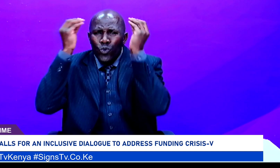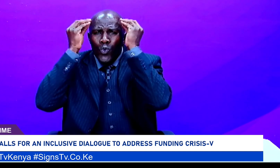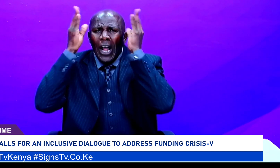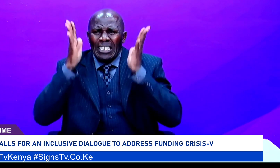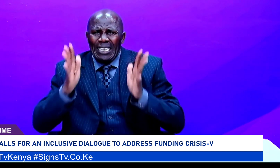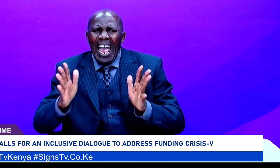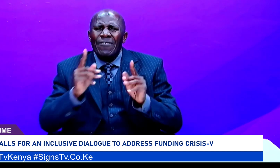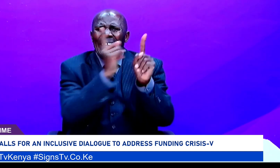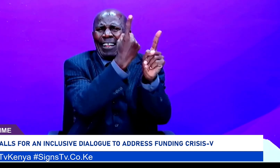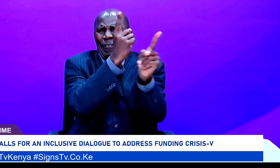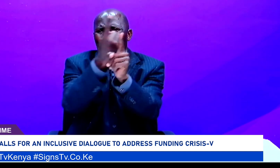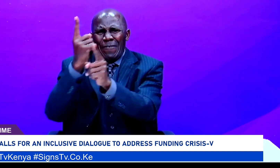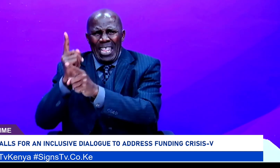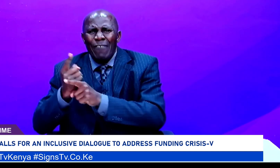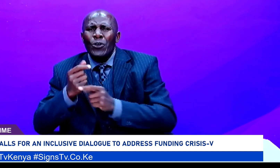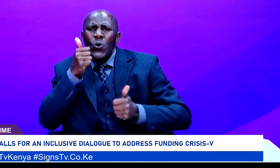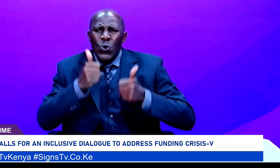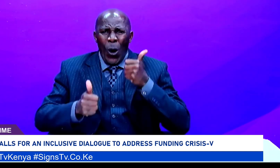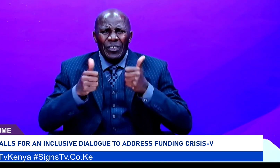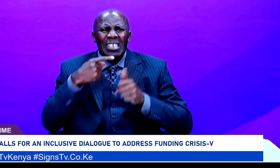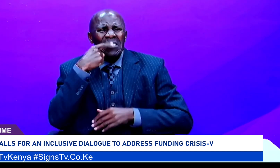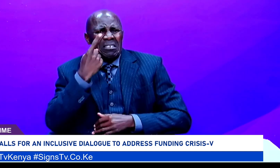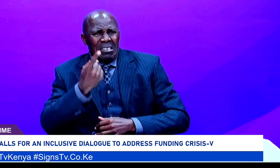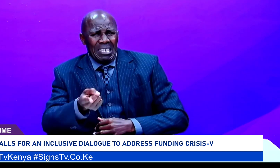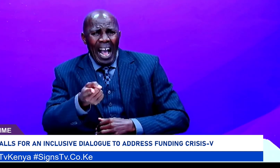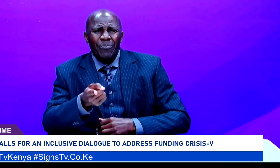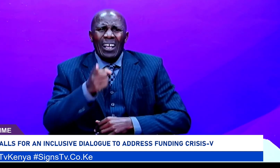the quality of learning and the welfare of teachers.